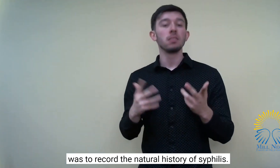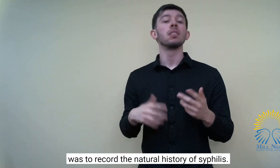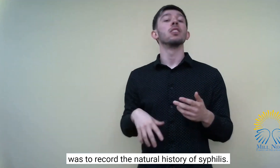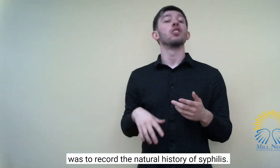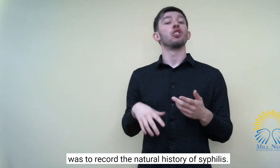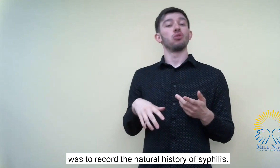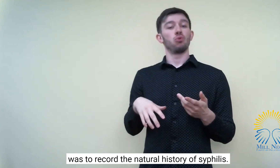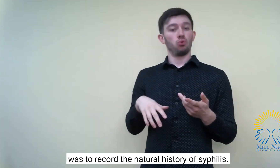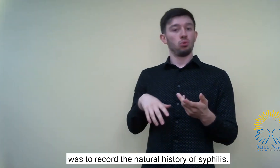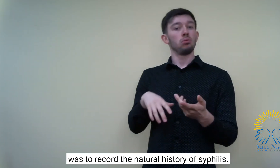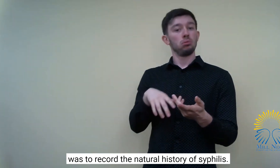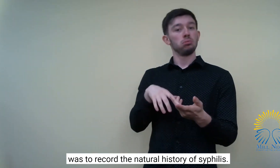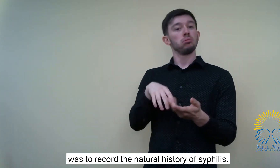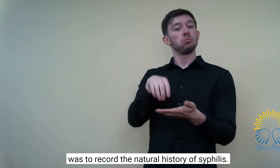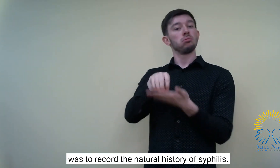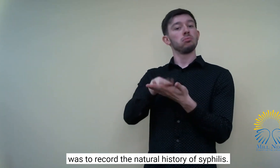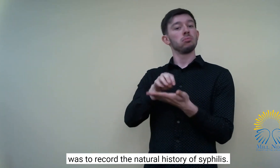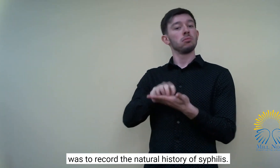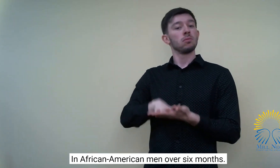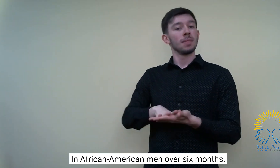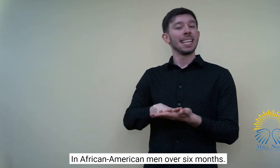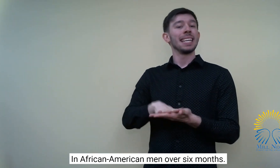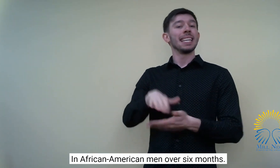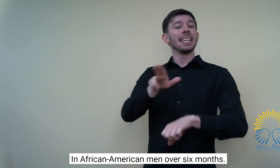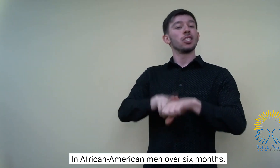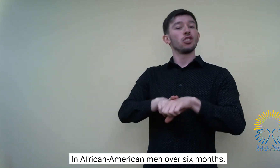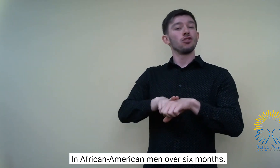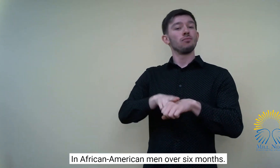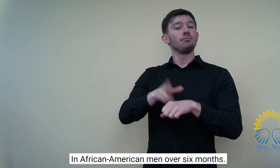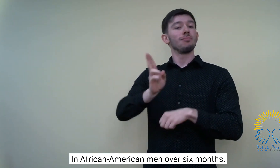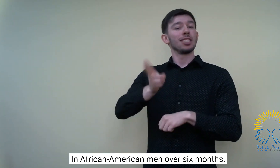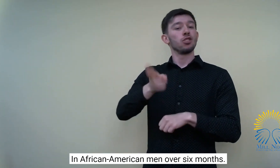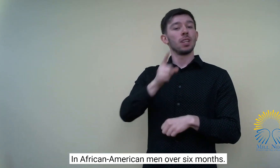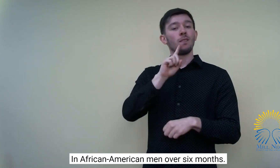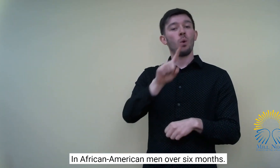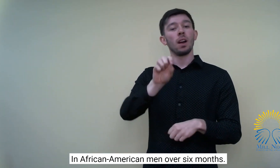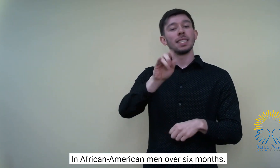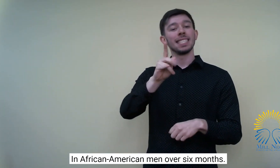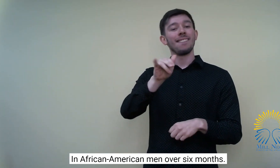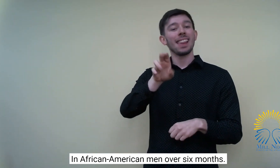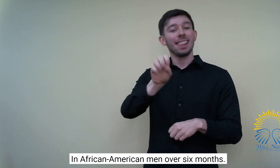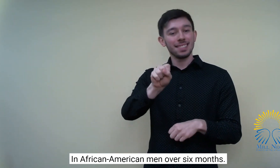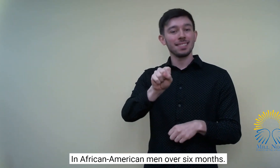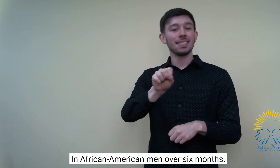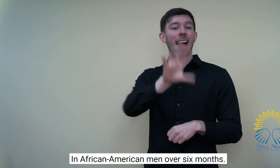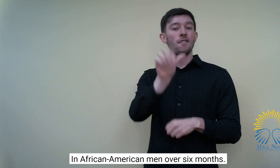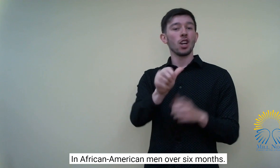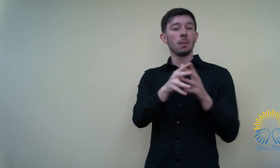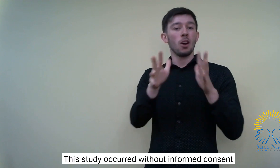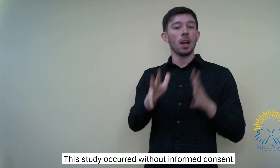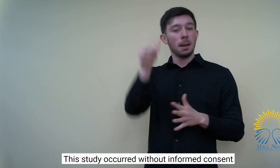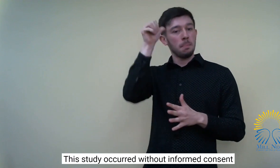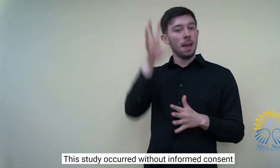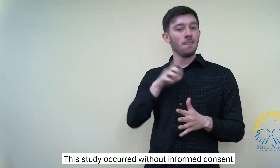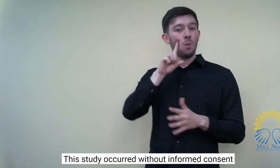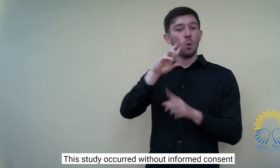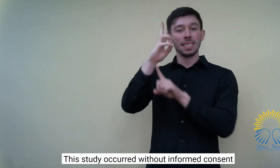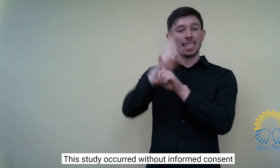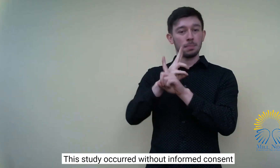natural history of syphilis in African American men over 6 months. This study occurred without